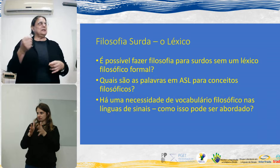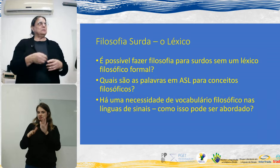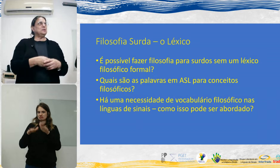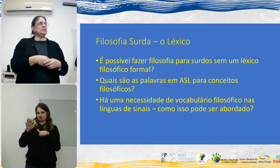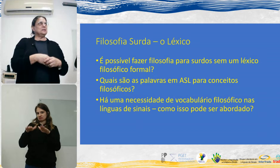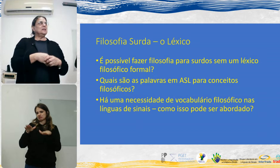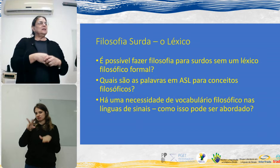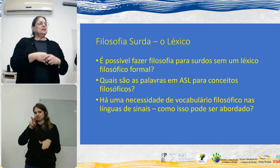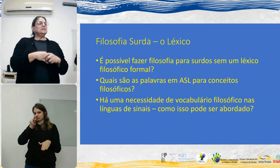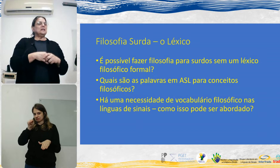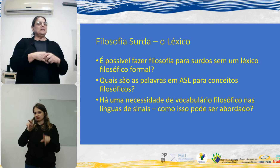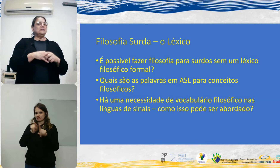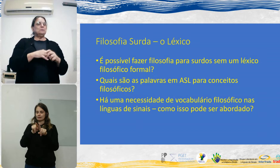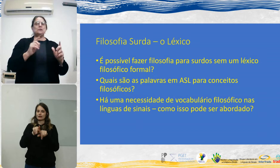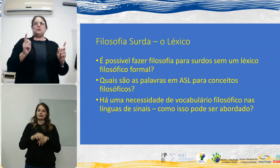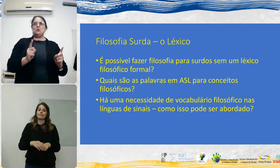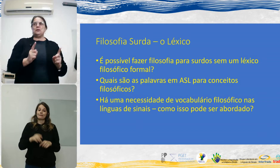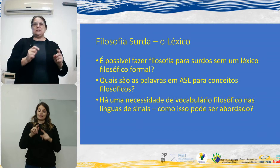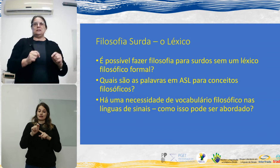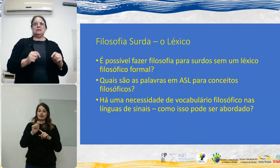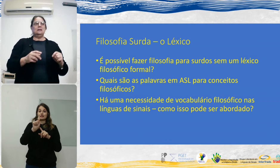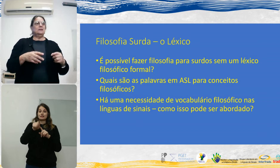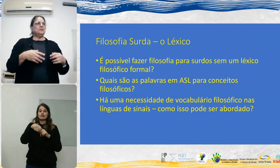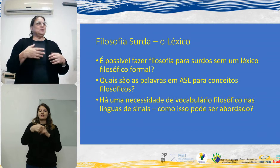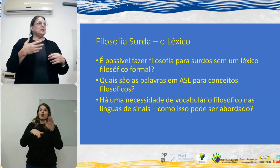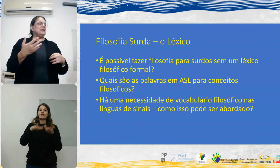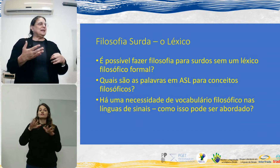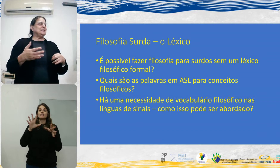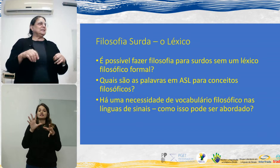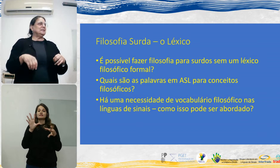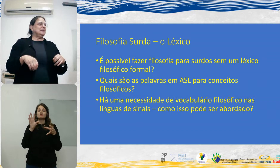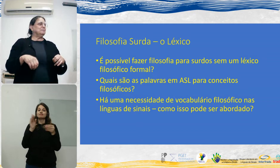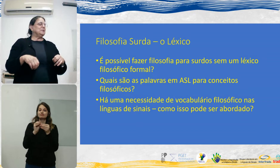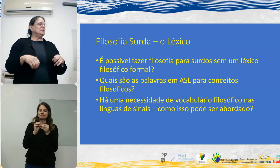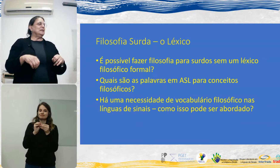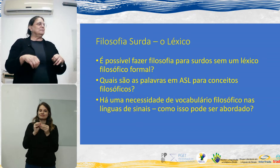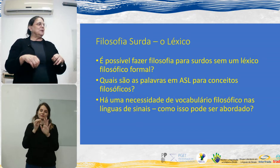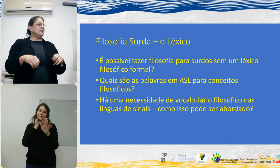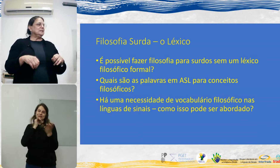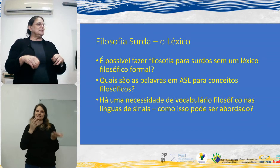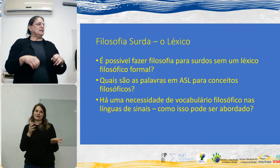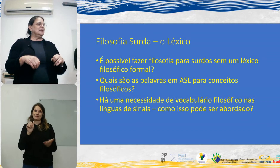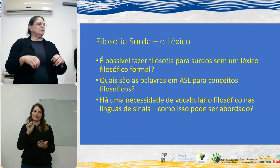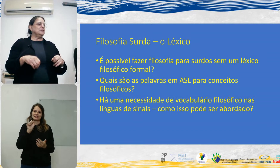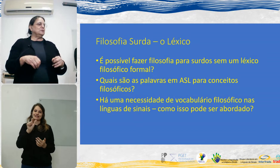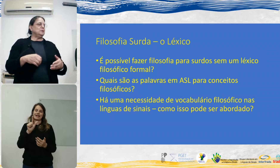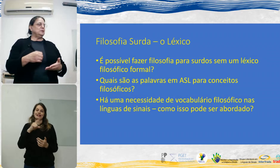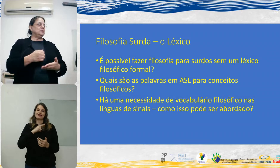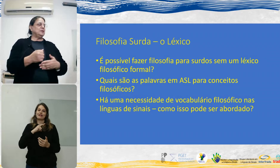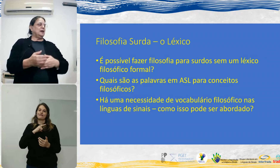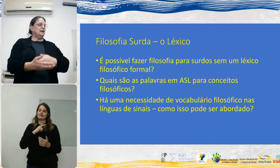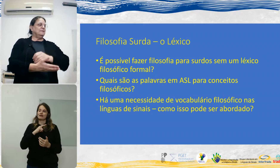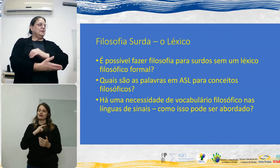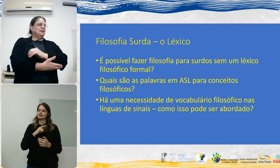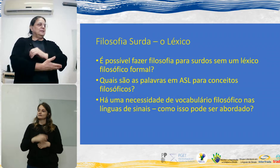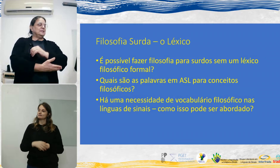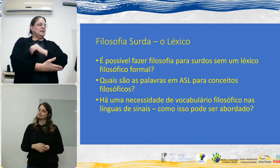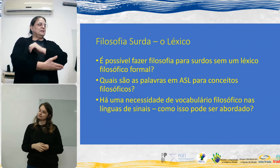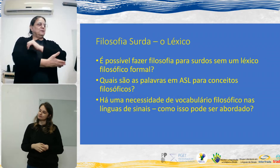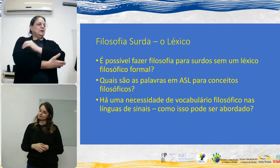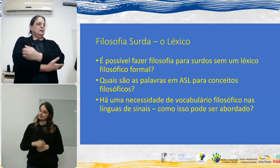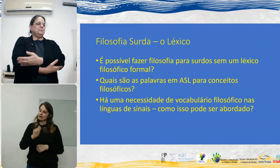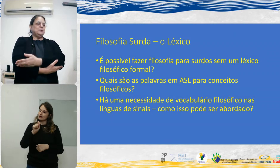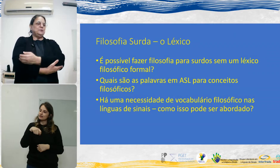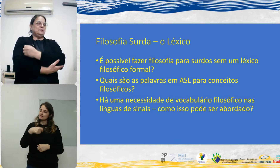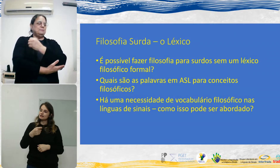spoken languages, signs will shorten. So a classic example, in American Sign Language, we used to have, the sign